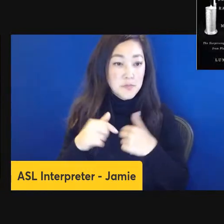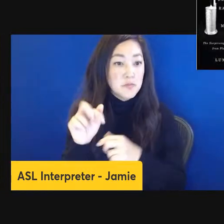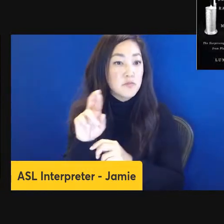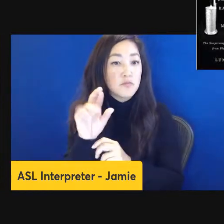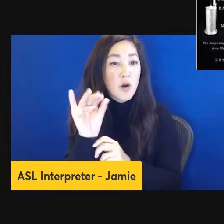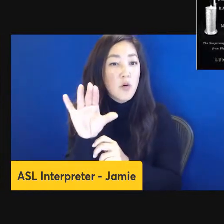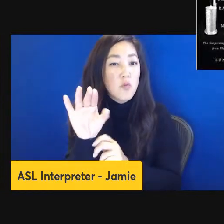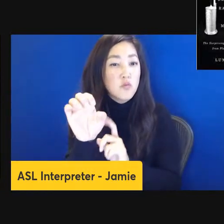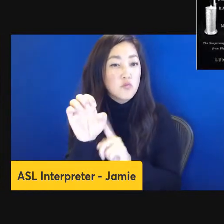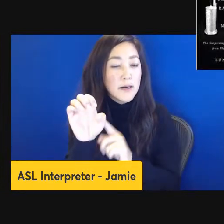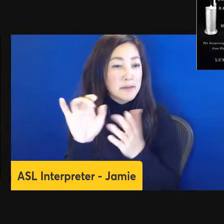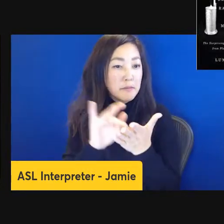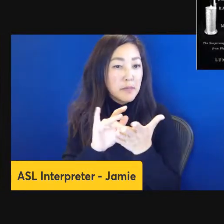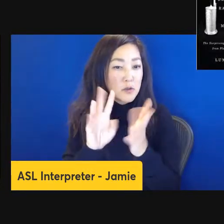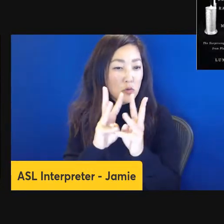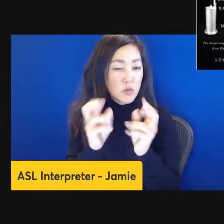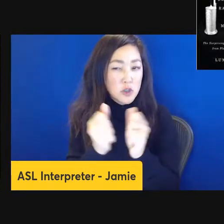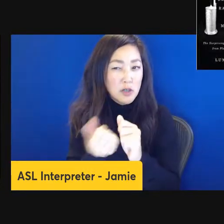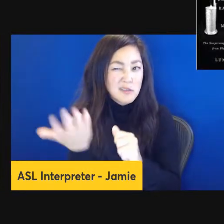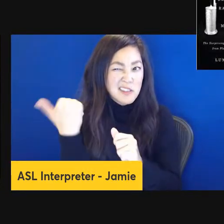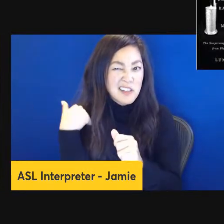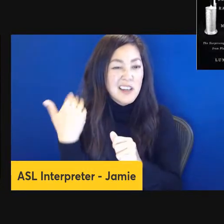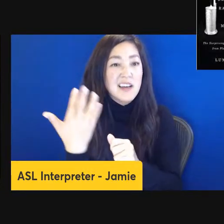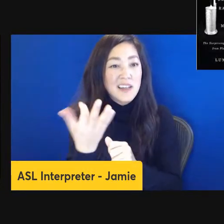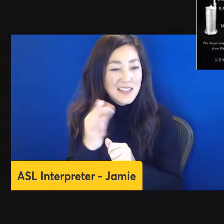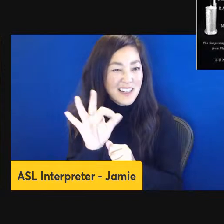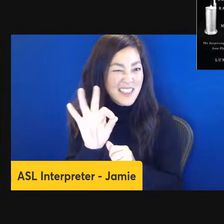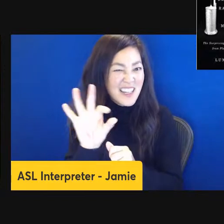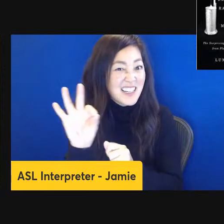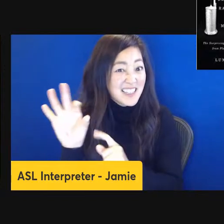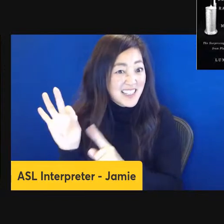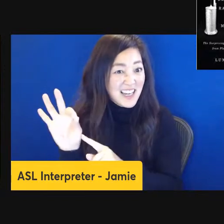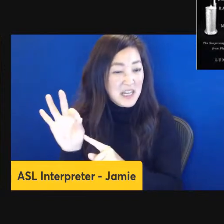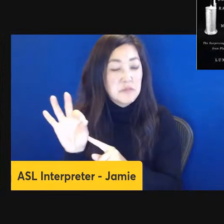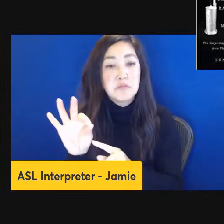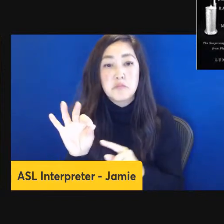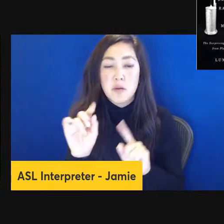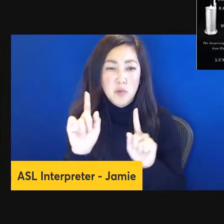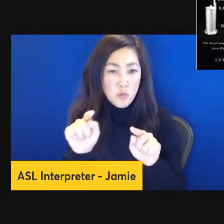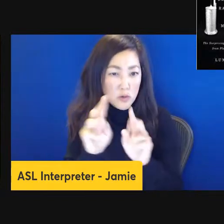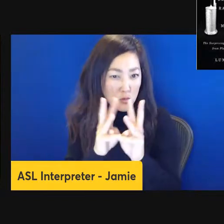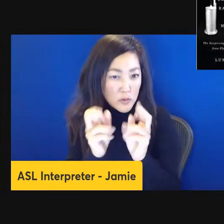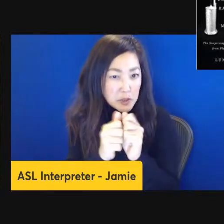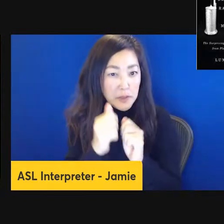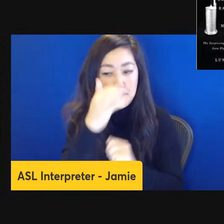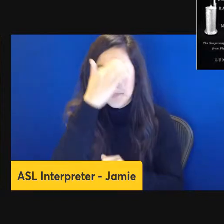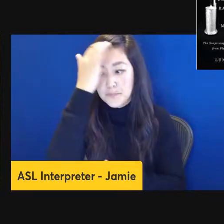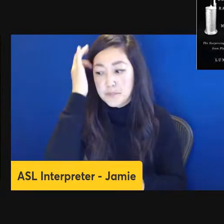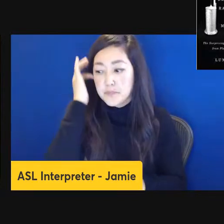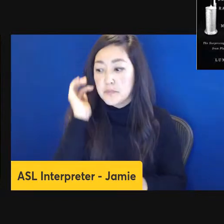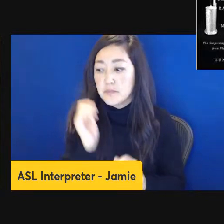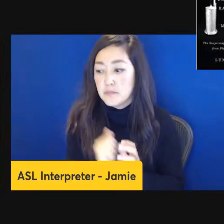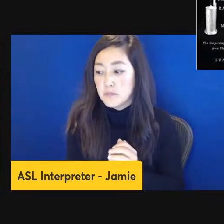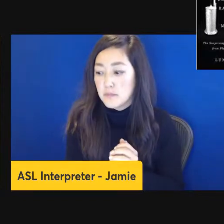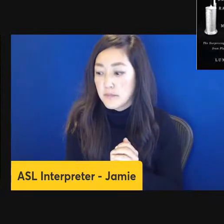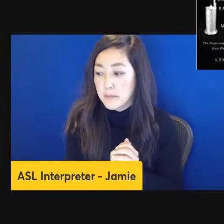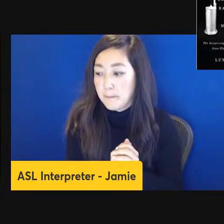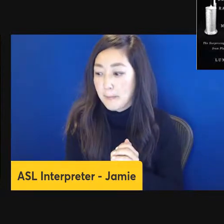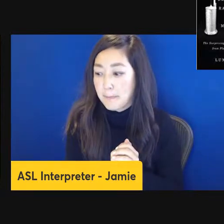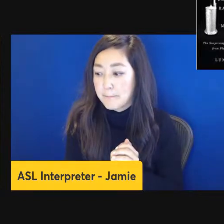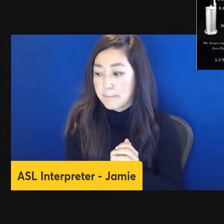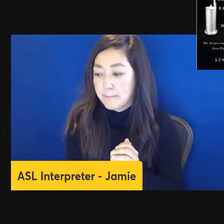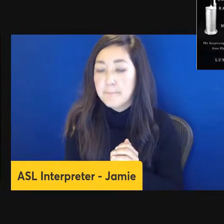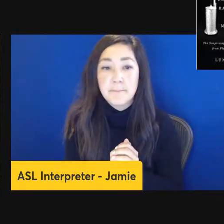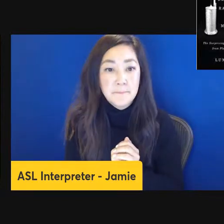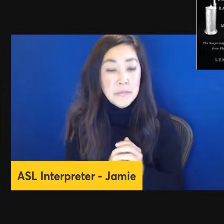in 1999. I was in a race in medicine workshop, and I was